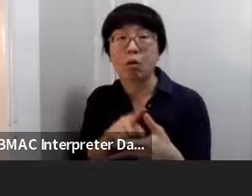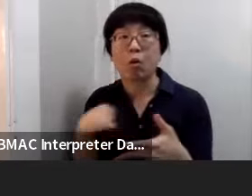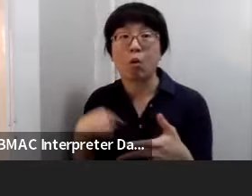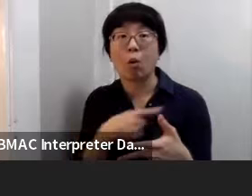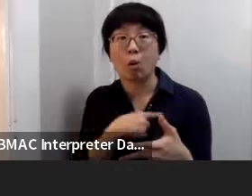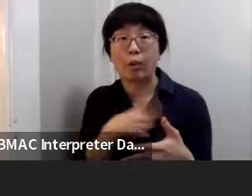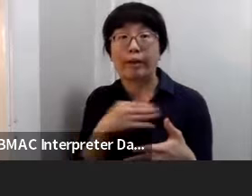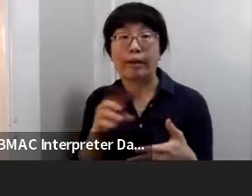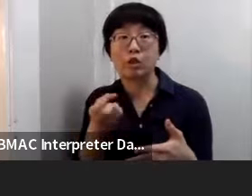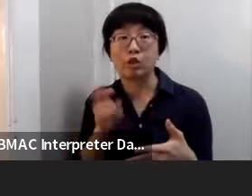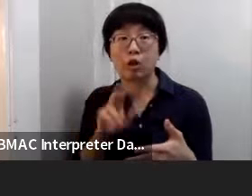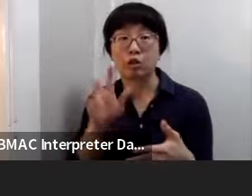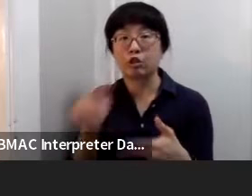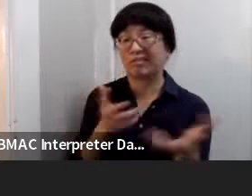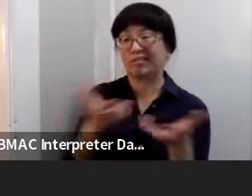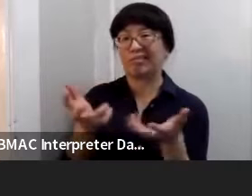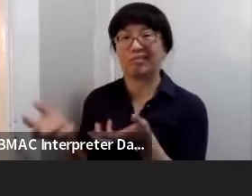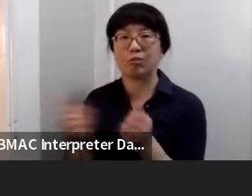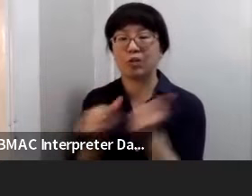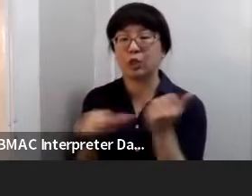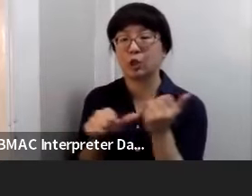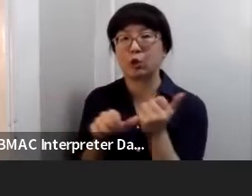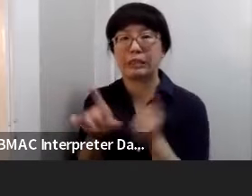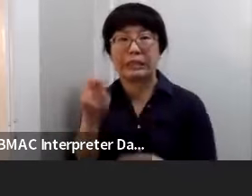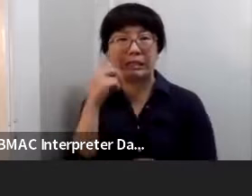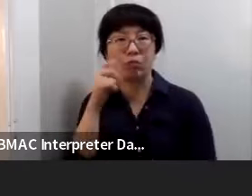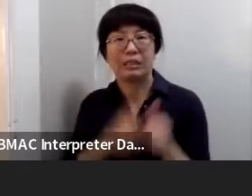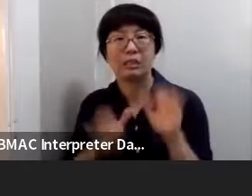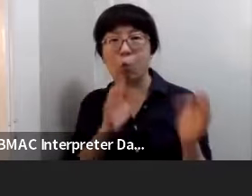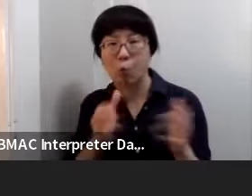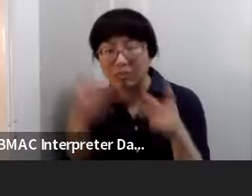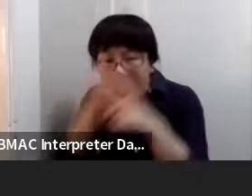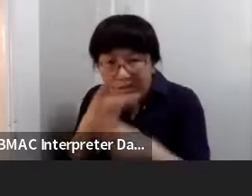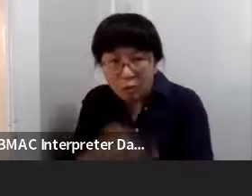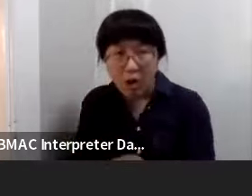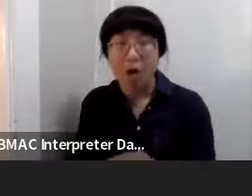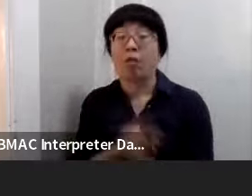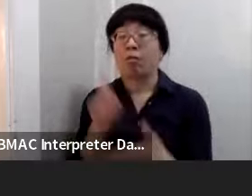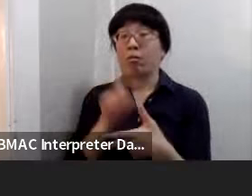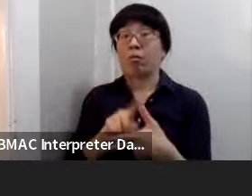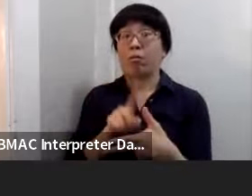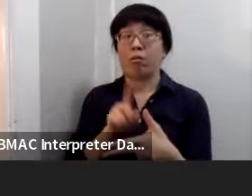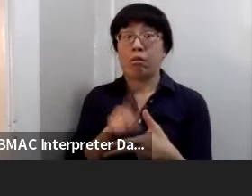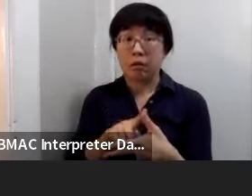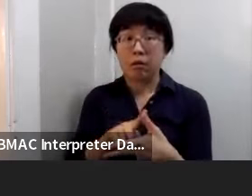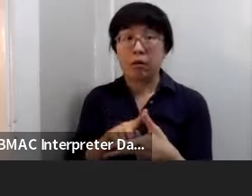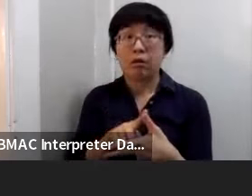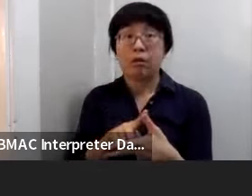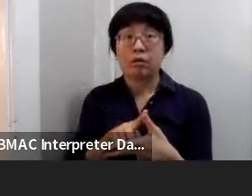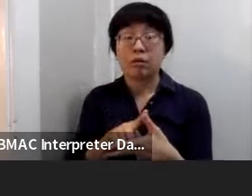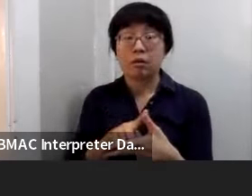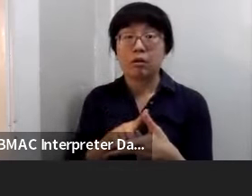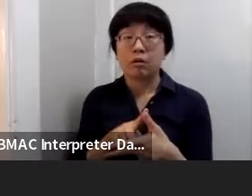with the associate deans of each college to figure out the list of what those courses are. So the first thing to look at is courses that